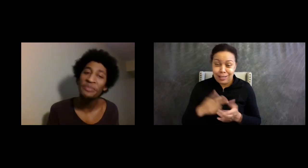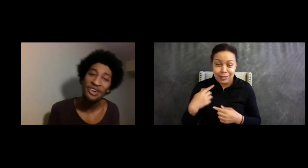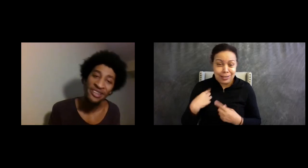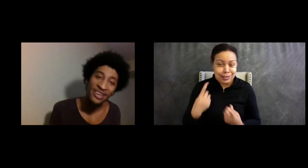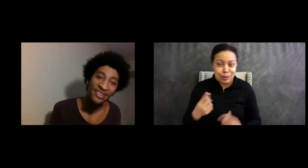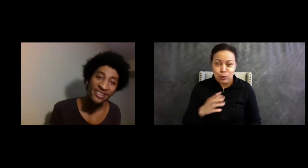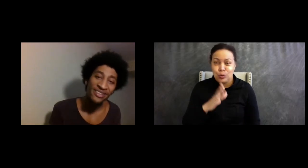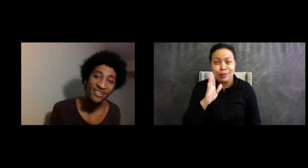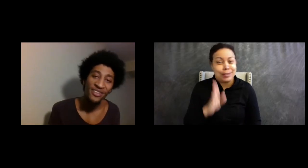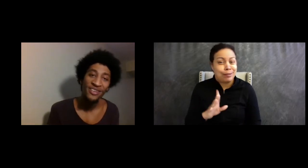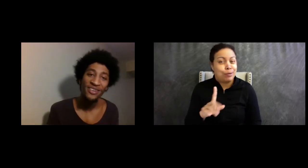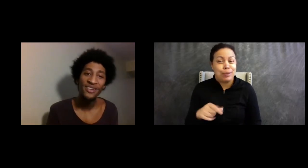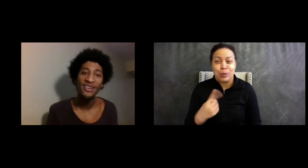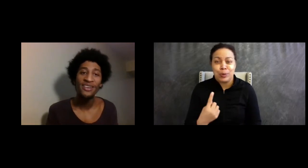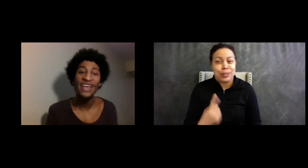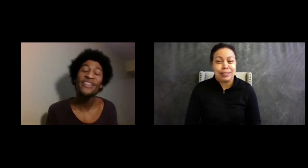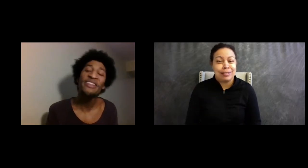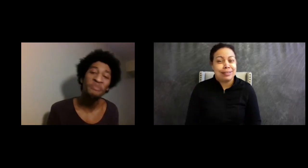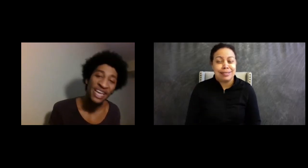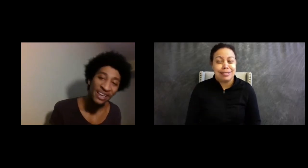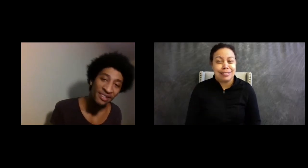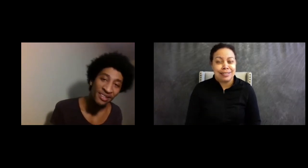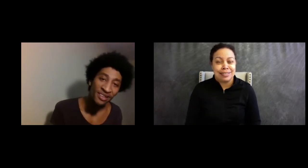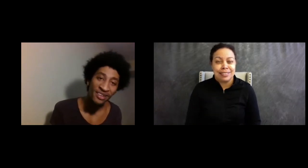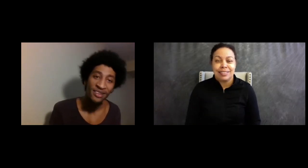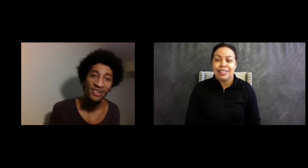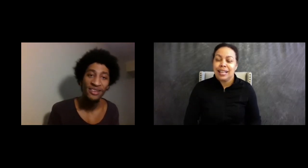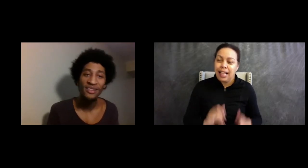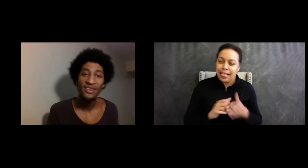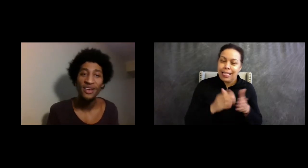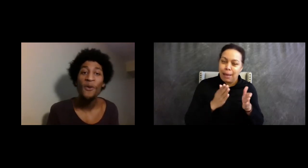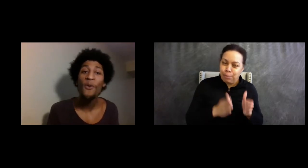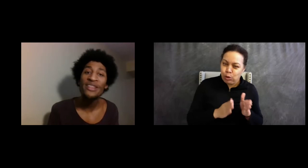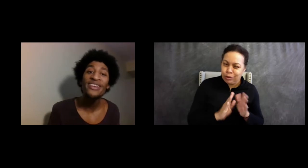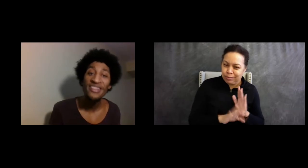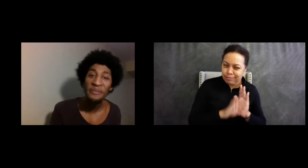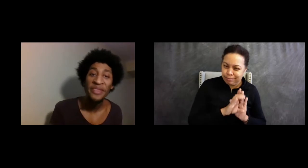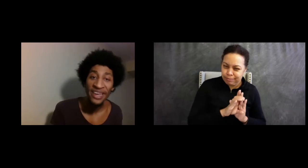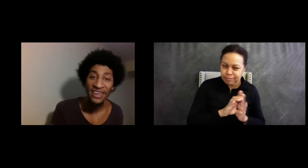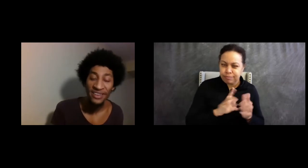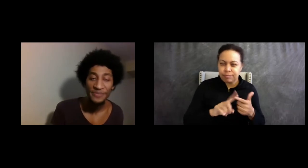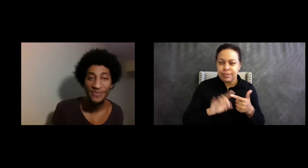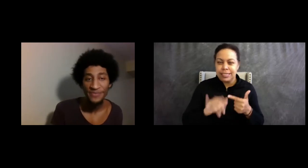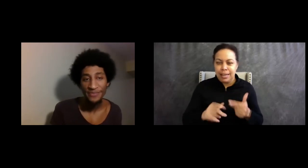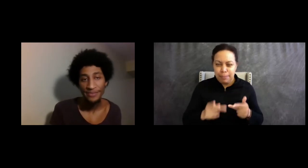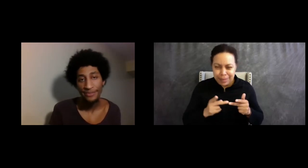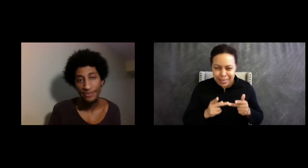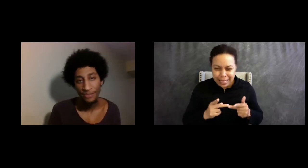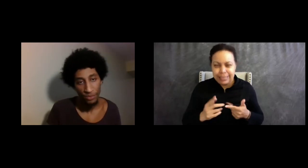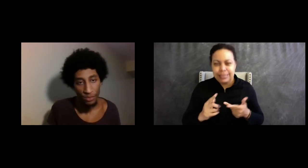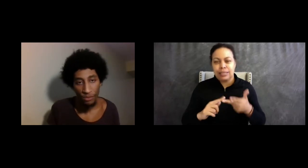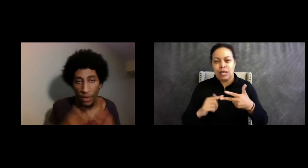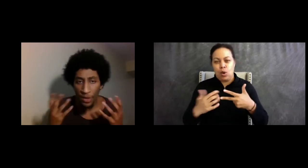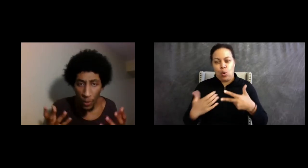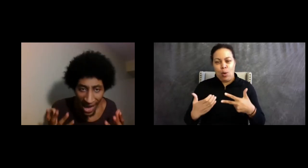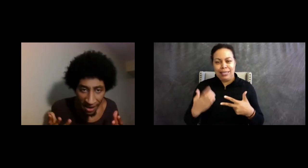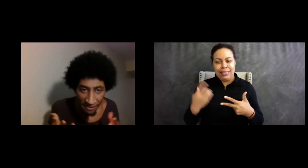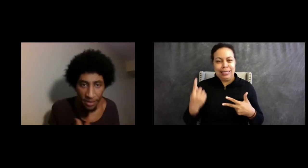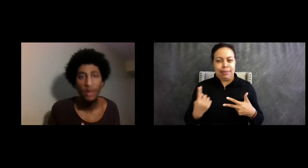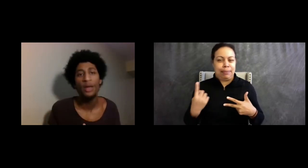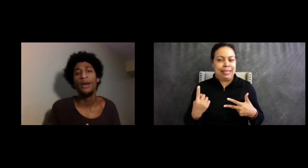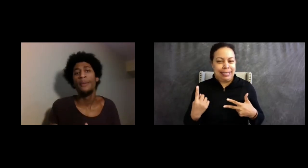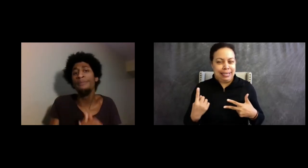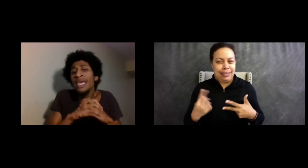Because this person in this place wanted something. So we